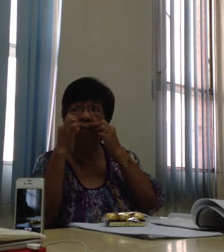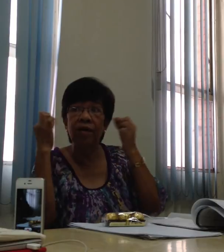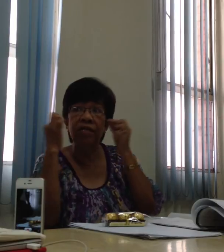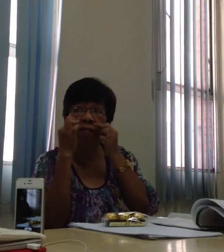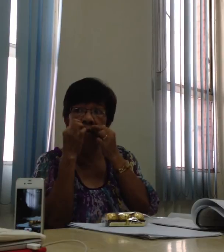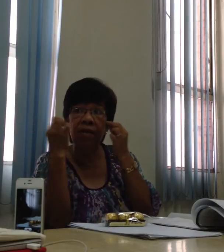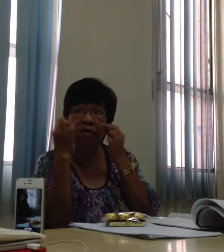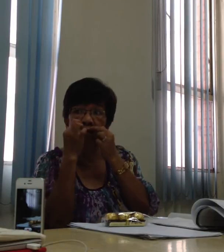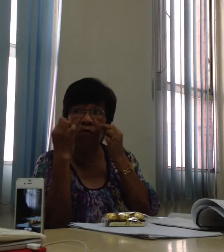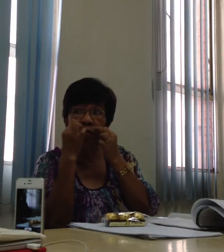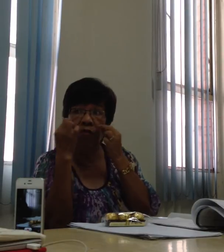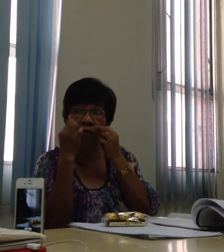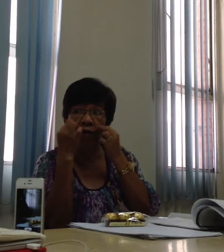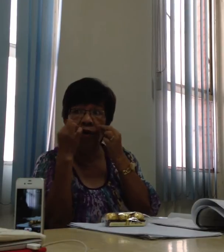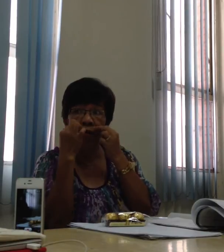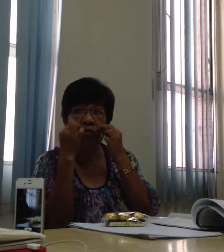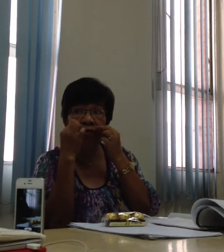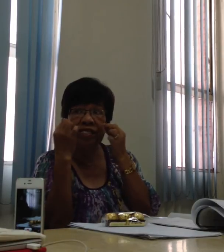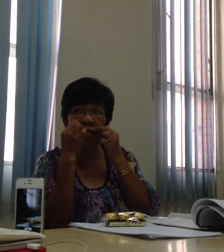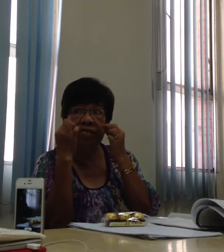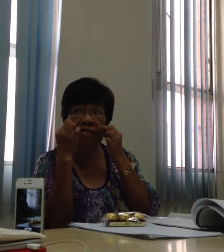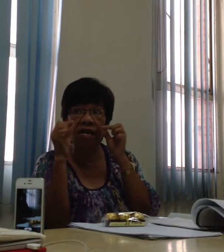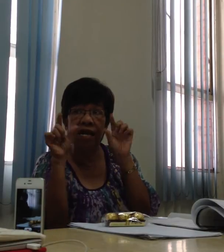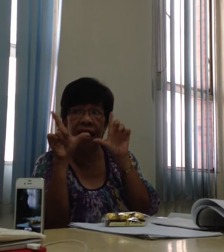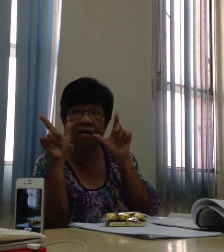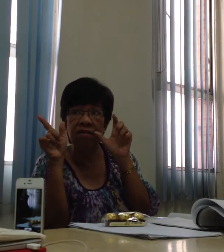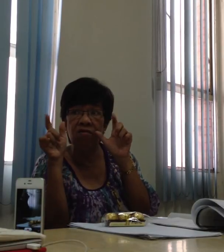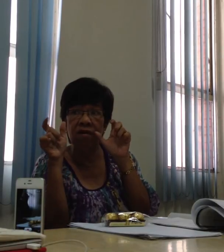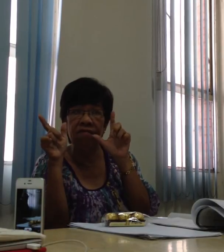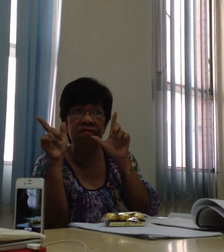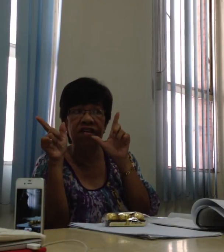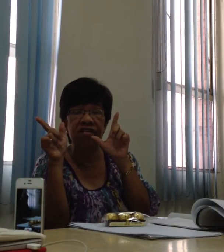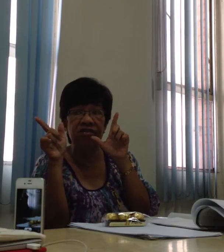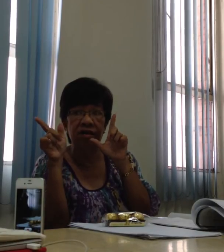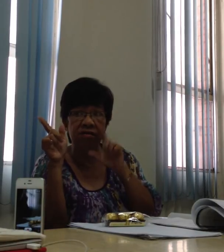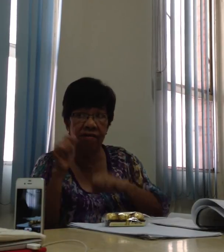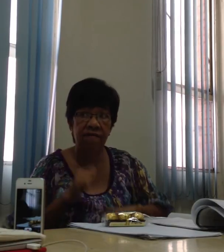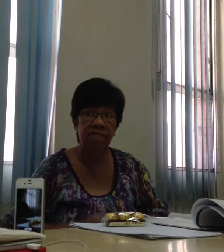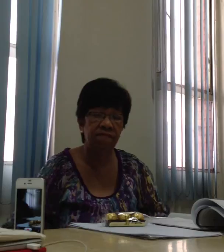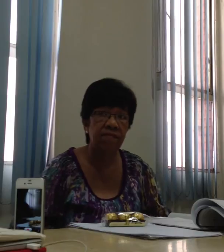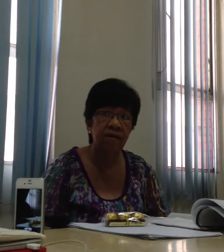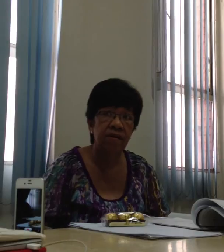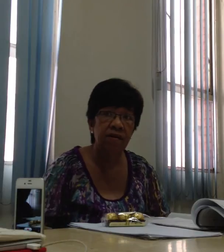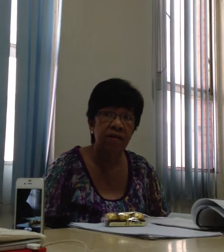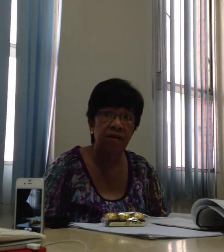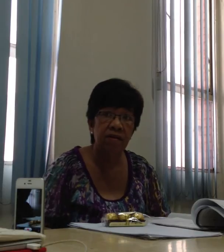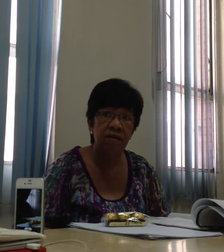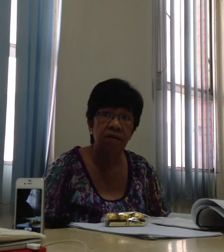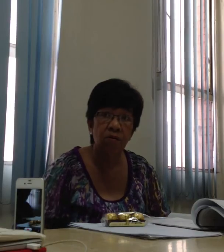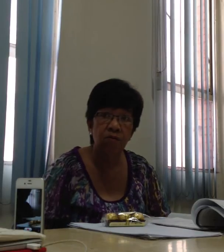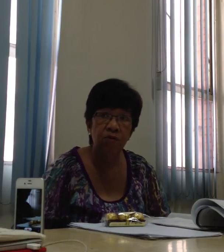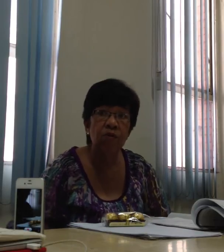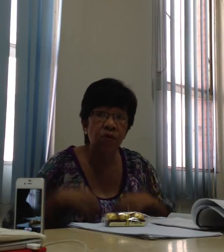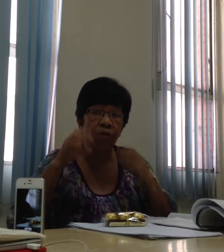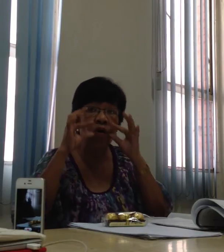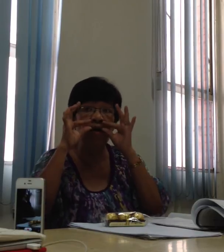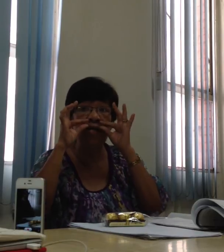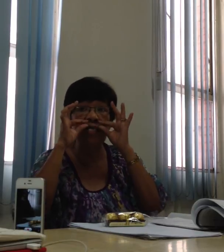But remember yung whiskers nila, lalagyan nyo lang yung initials. How do you say whiskers? Yung whiskers? Oh, yung, that's